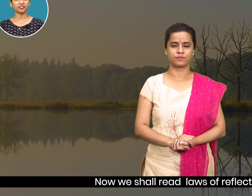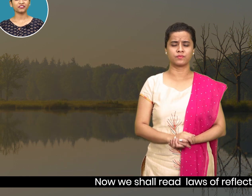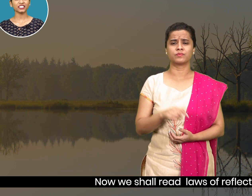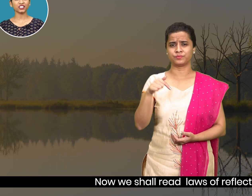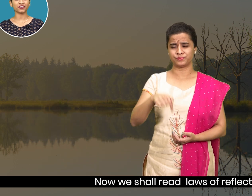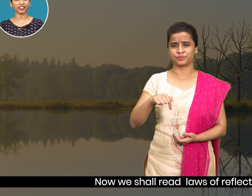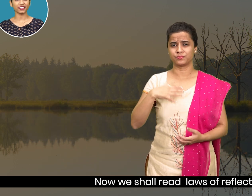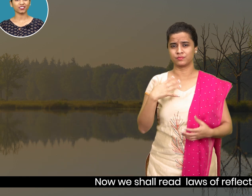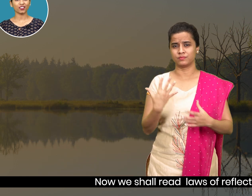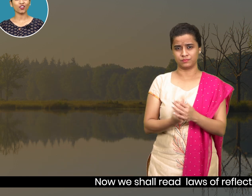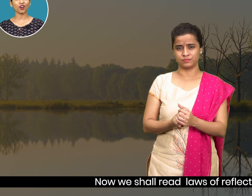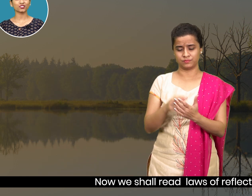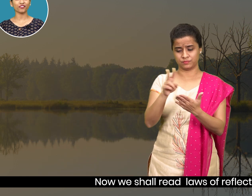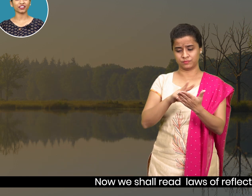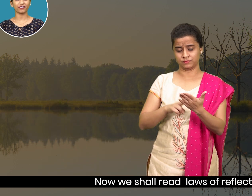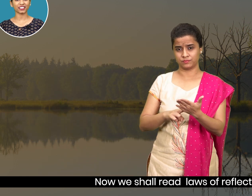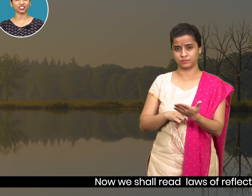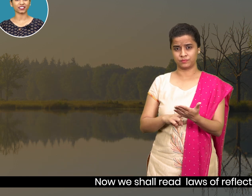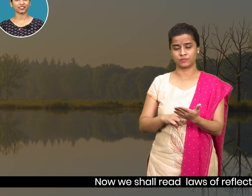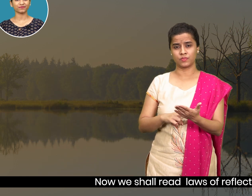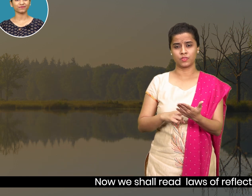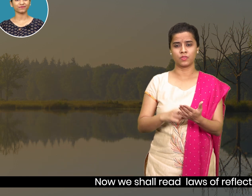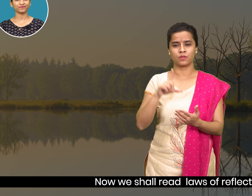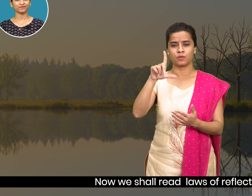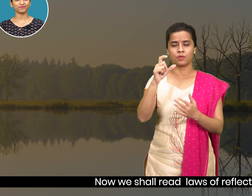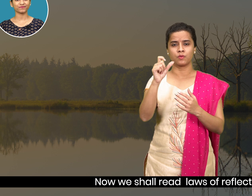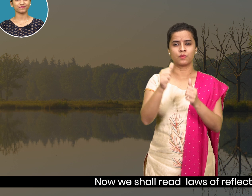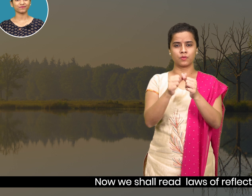Now we shall read laws of reflection.